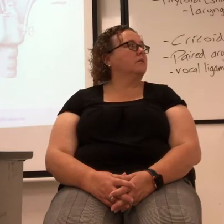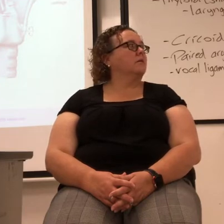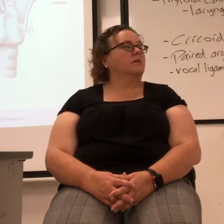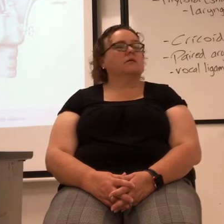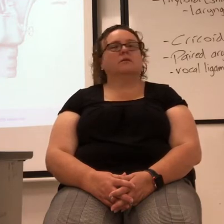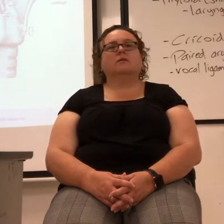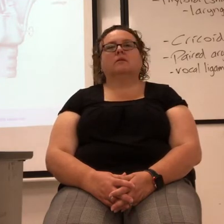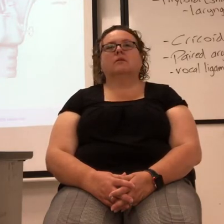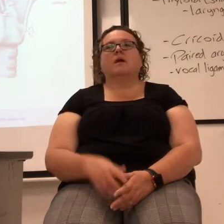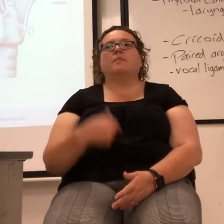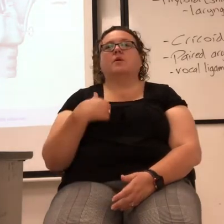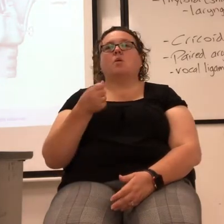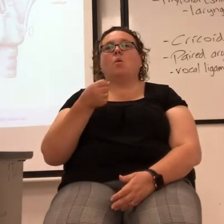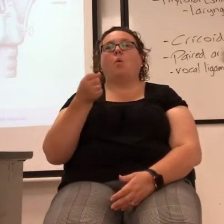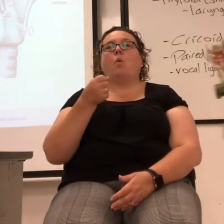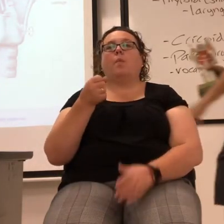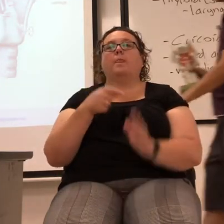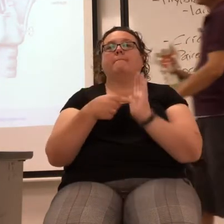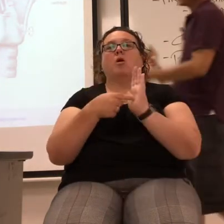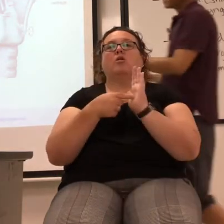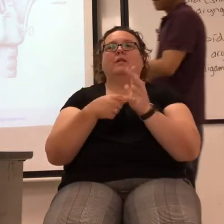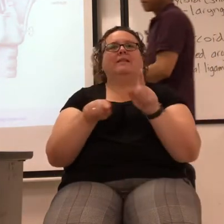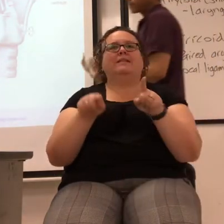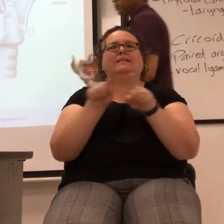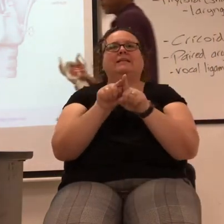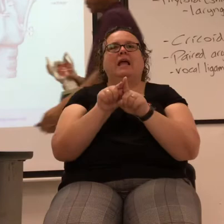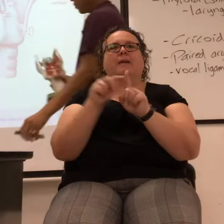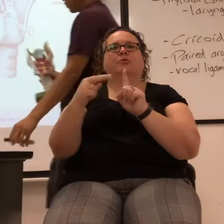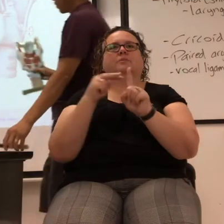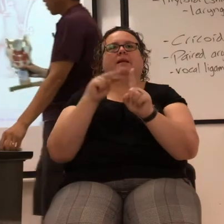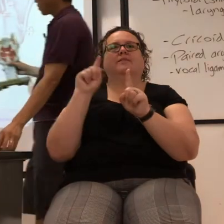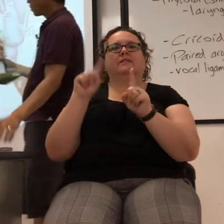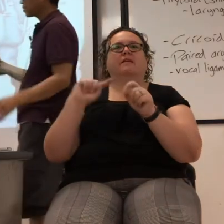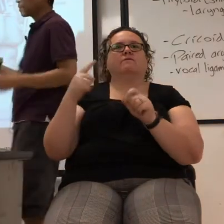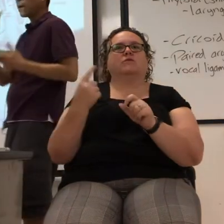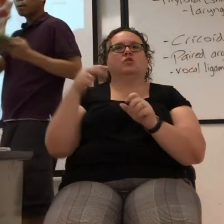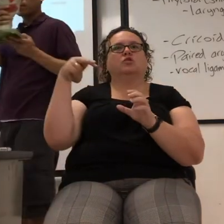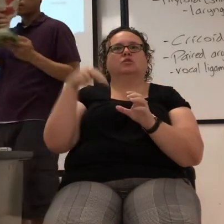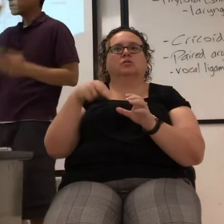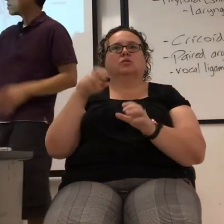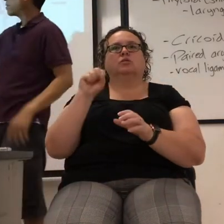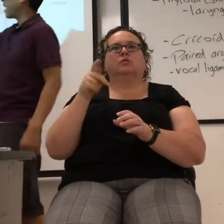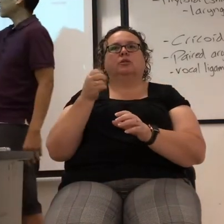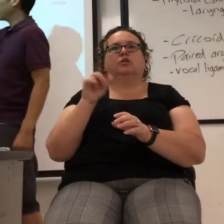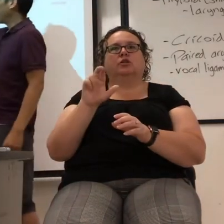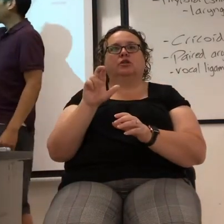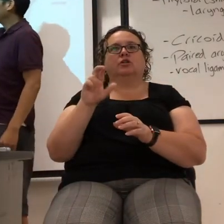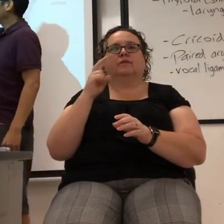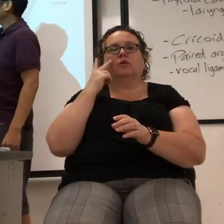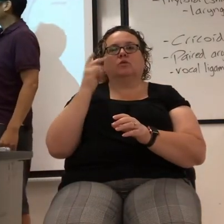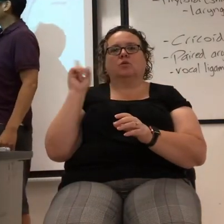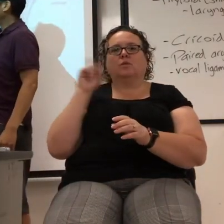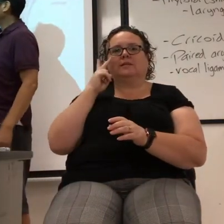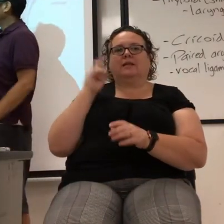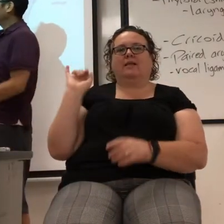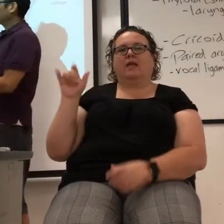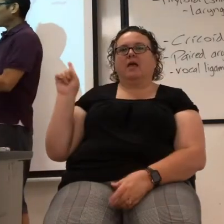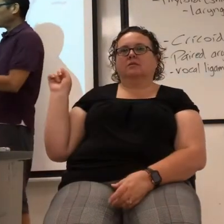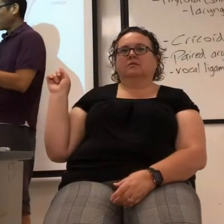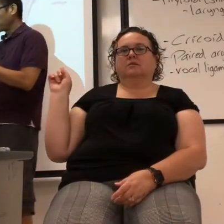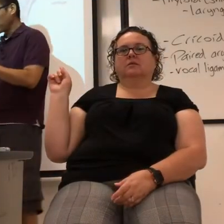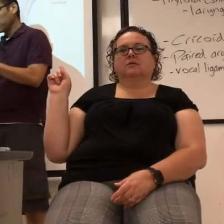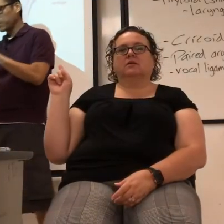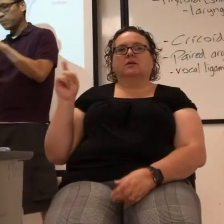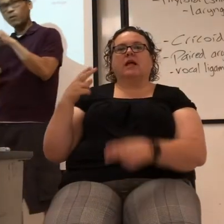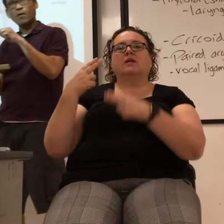I want to hold the model in the same perspective as that first superior view. So this is the model, and that's that, with my dad. It's